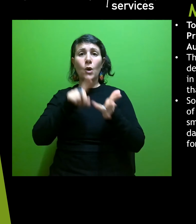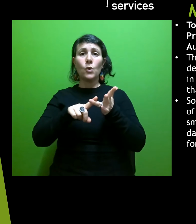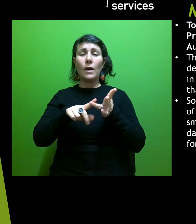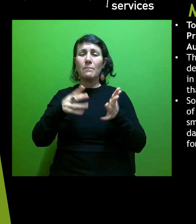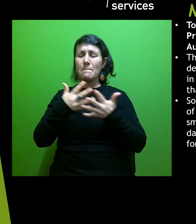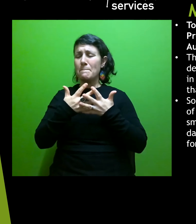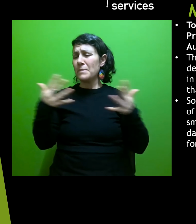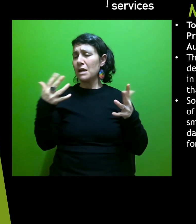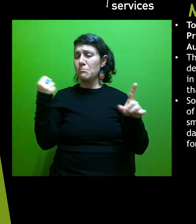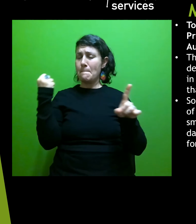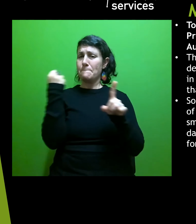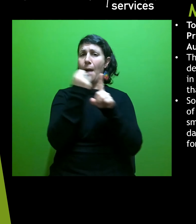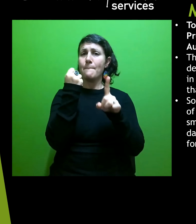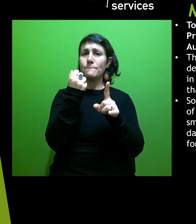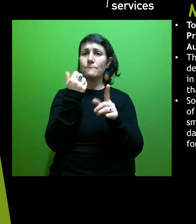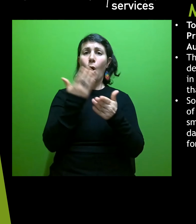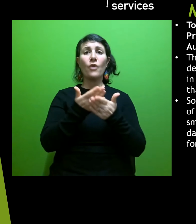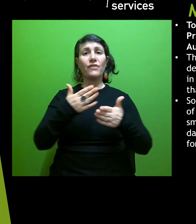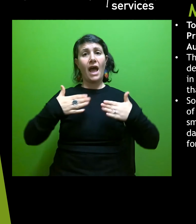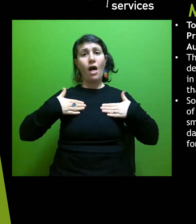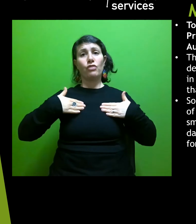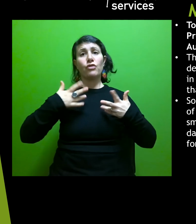health of Australians.